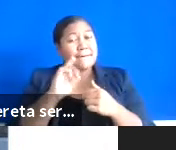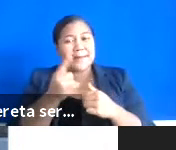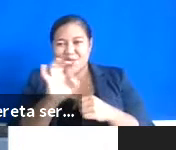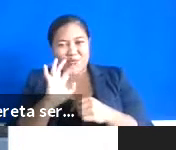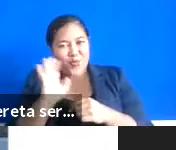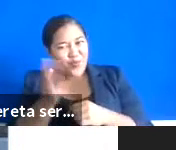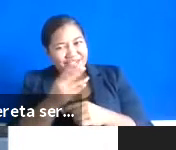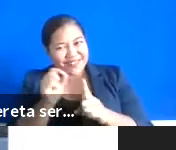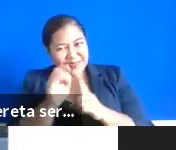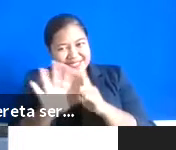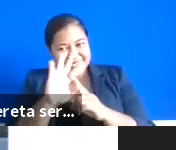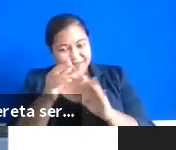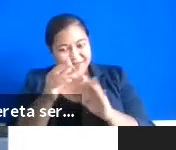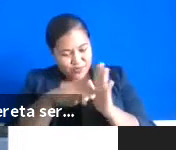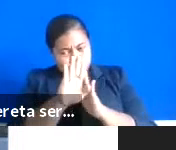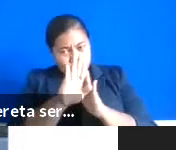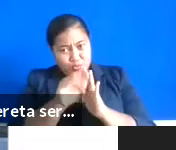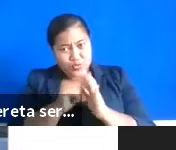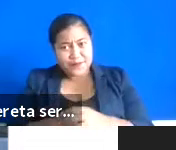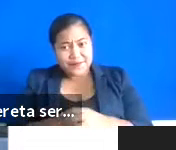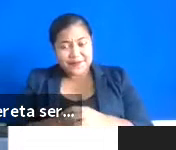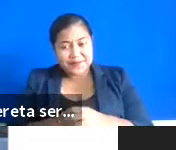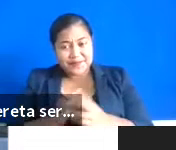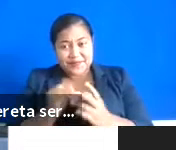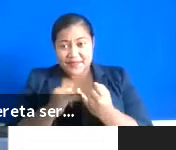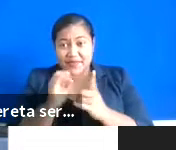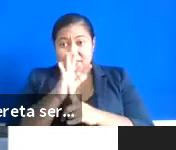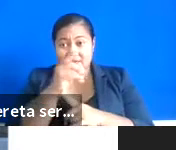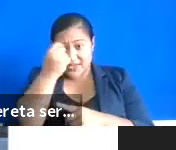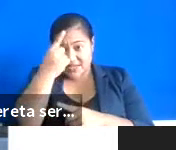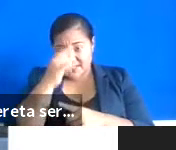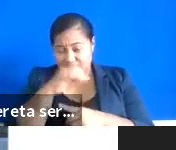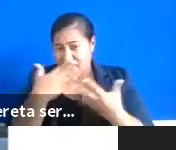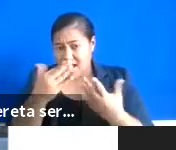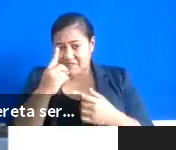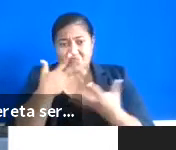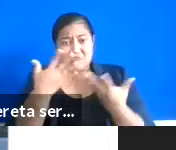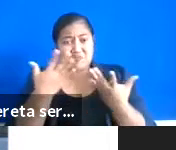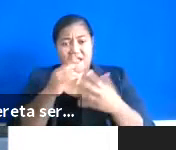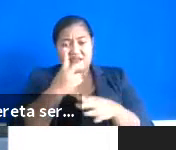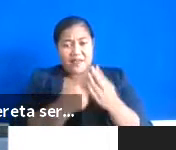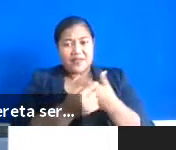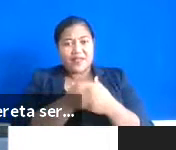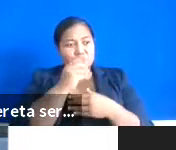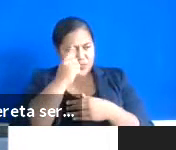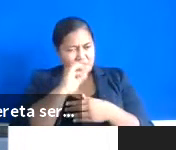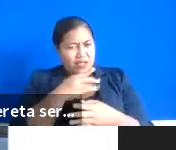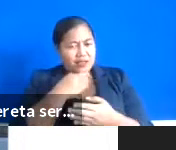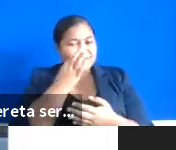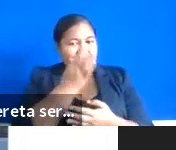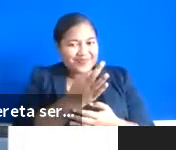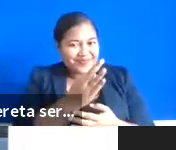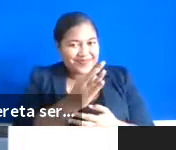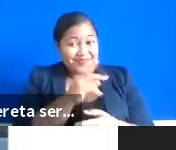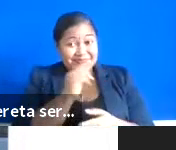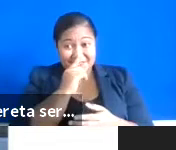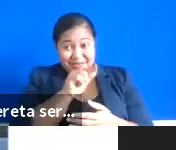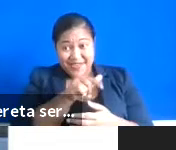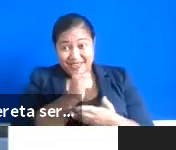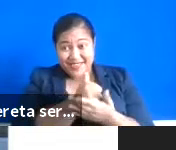emerge resilient and it's important to understand how and where this happened so we can inform the relevant authorities as well